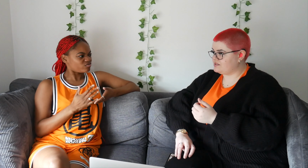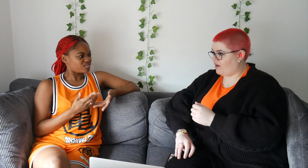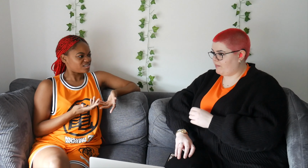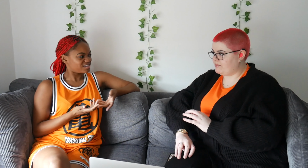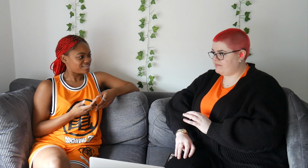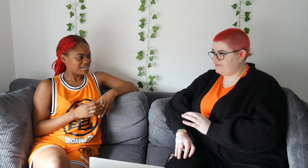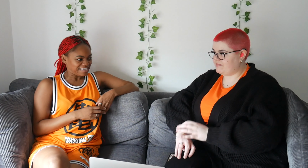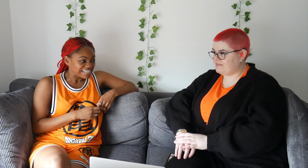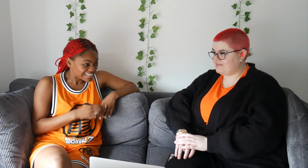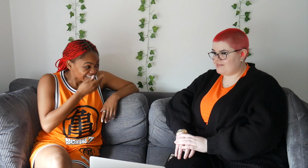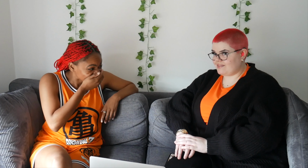I haven't don't really do